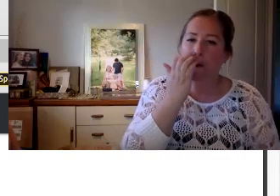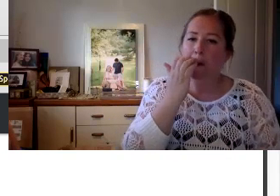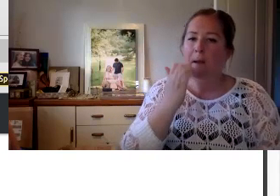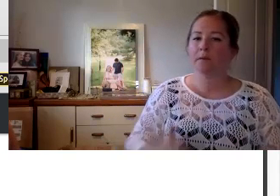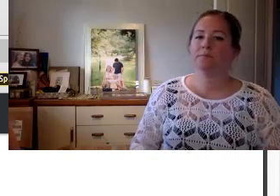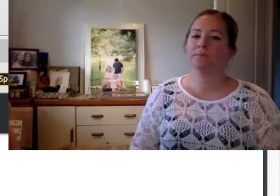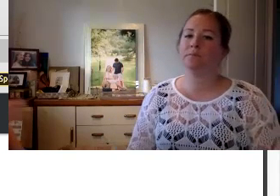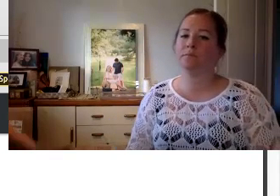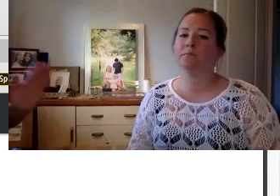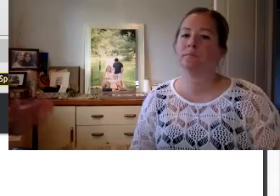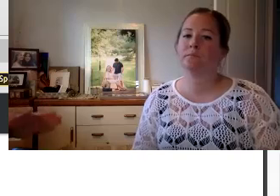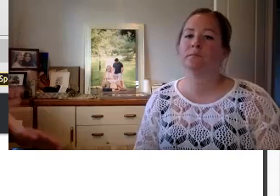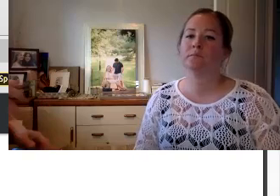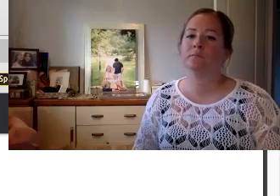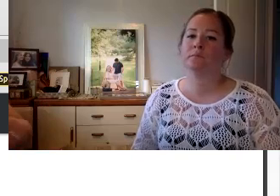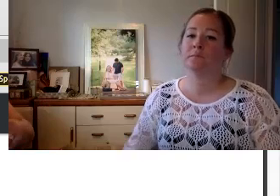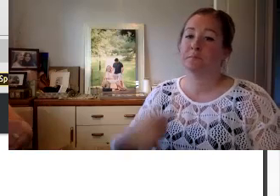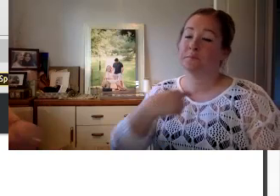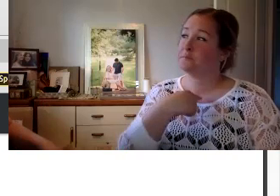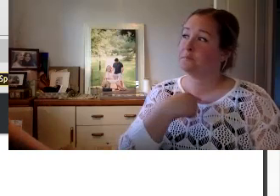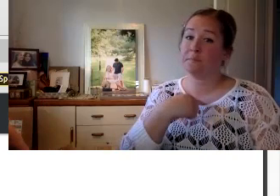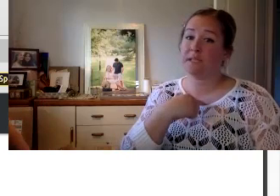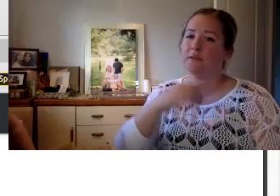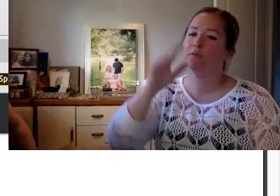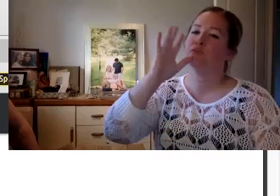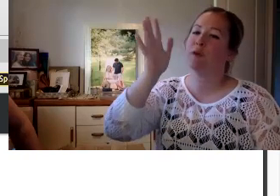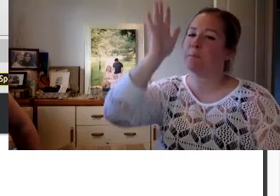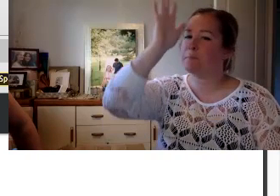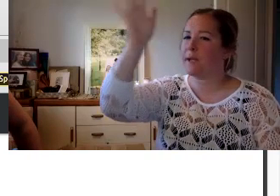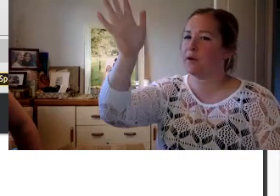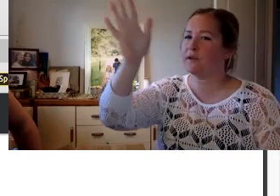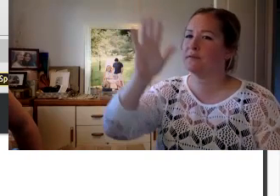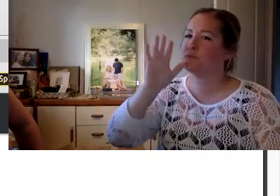says library, what person? I'm part of the staff, librarian.